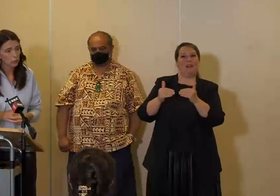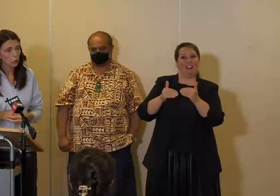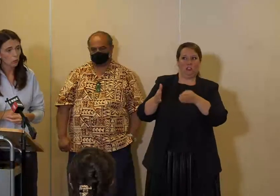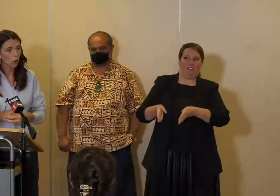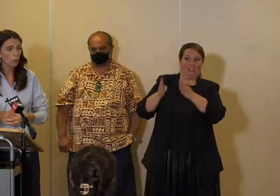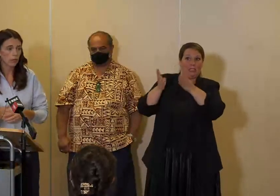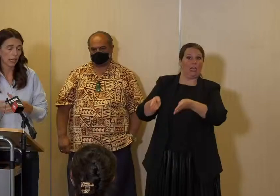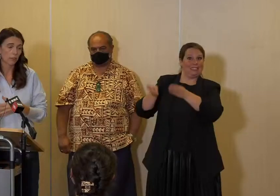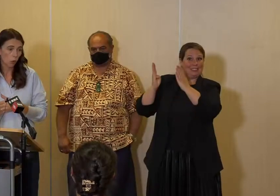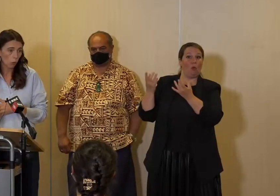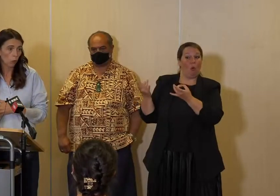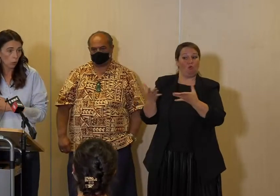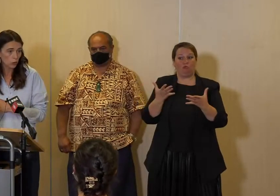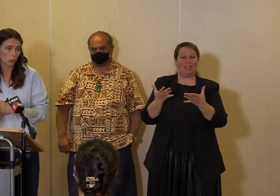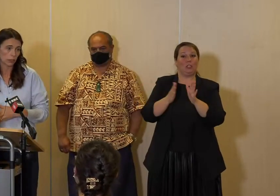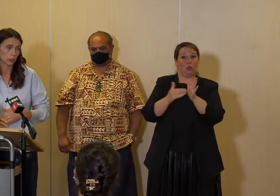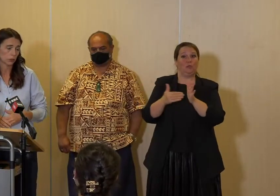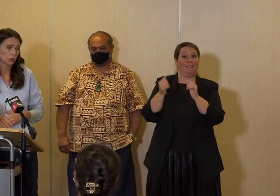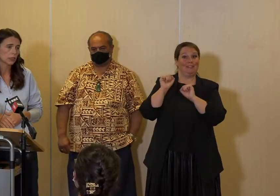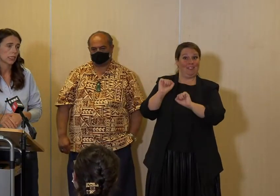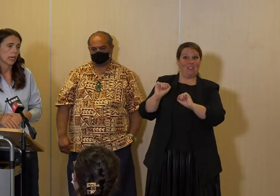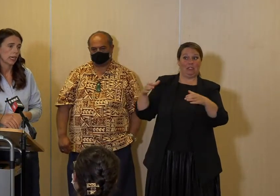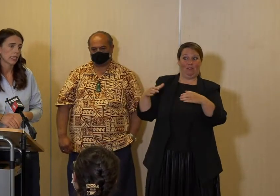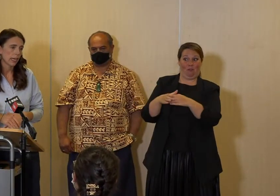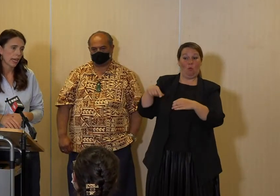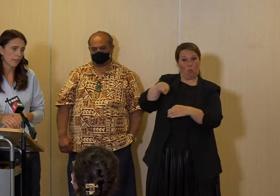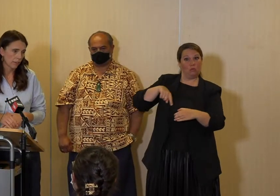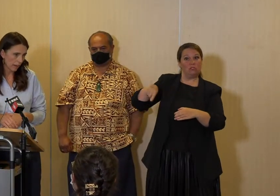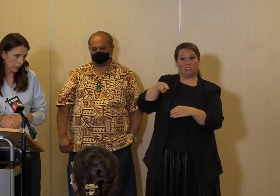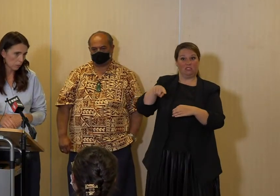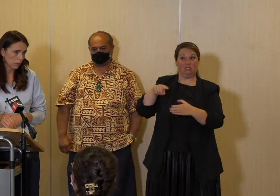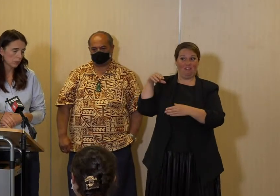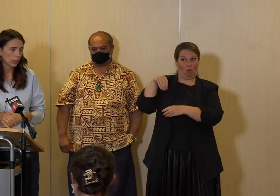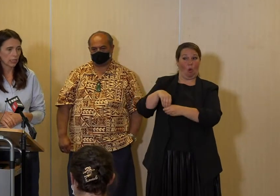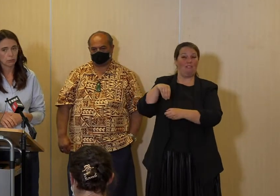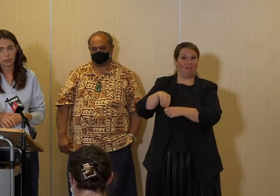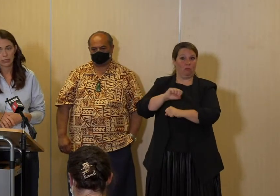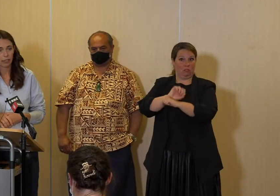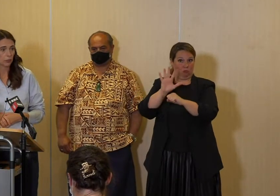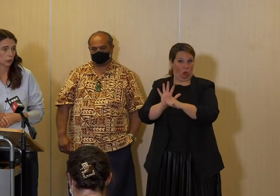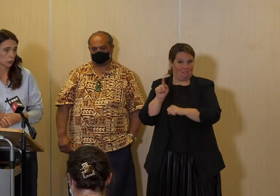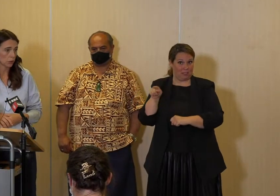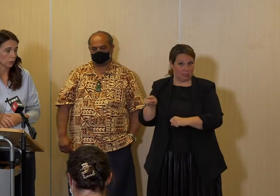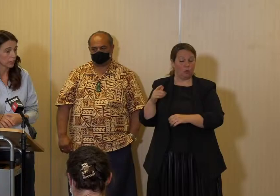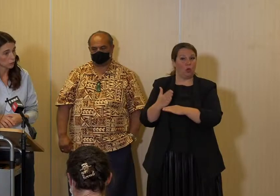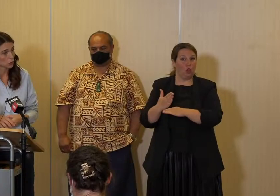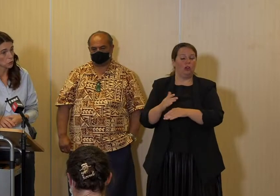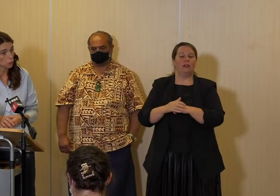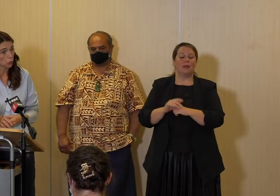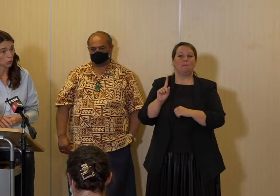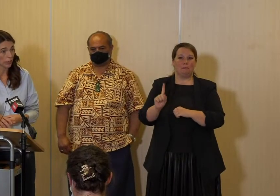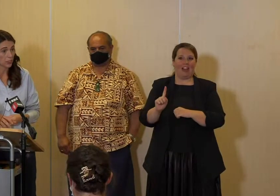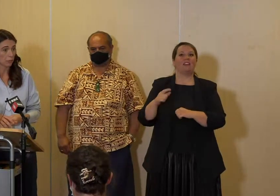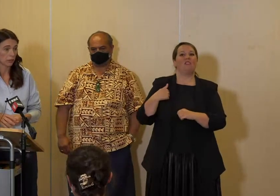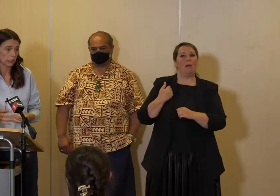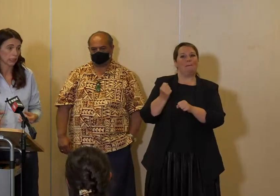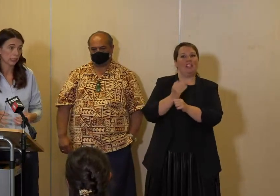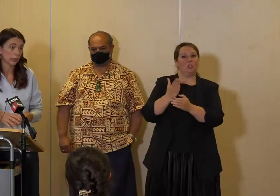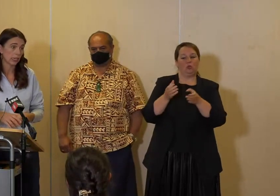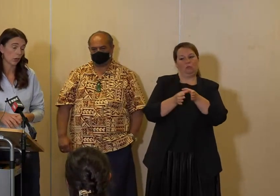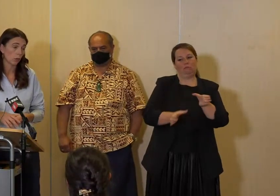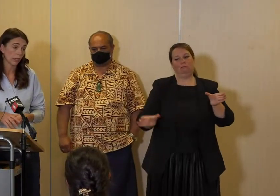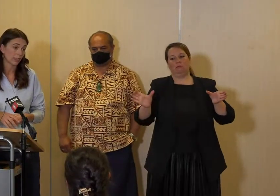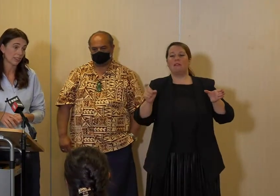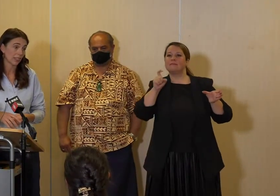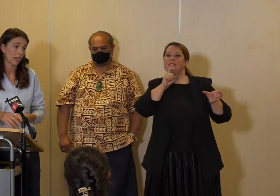playing a support role, but they have also ensured that they have available staff to ensure that we can also support the region,